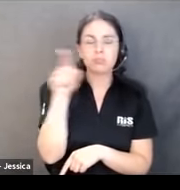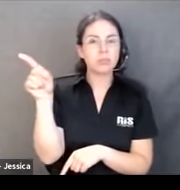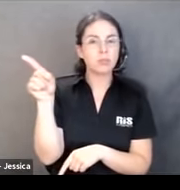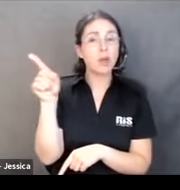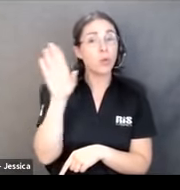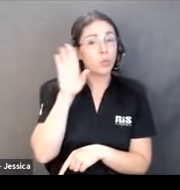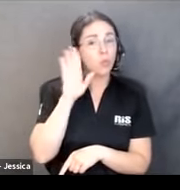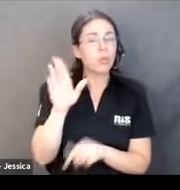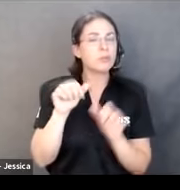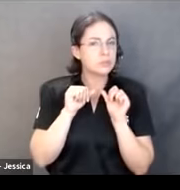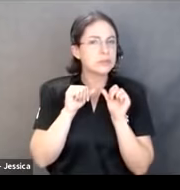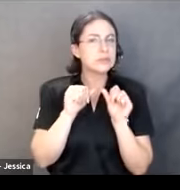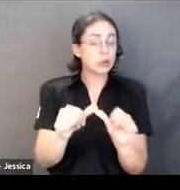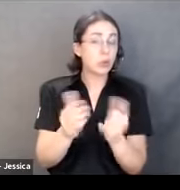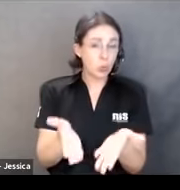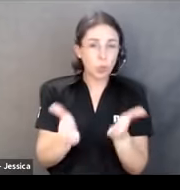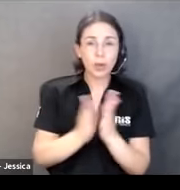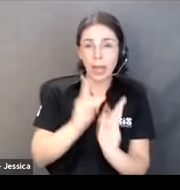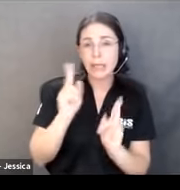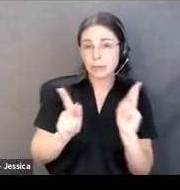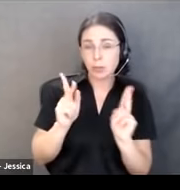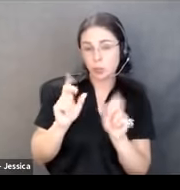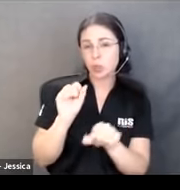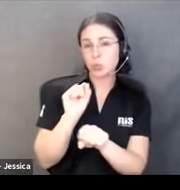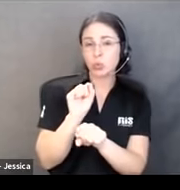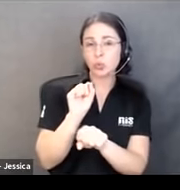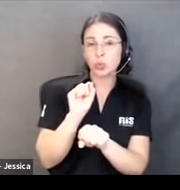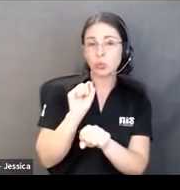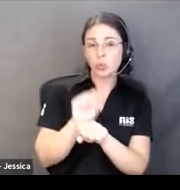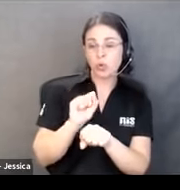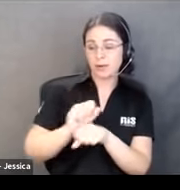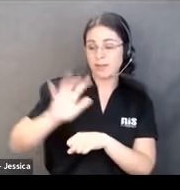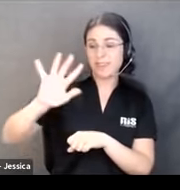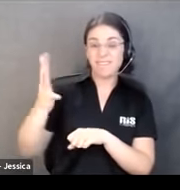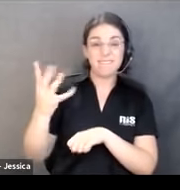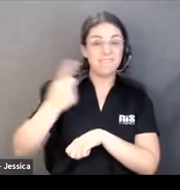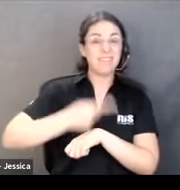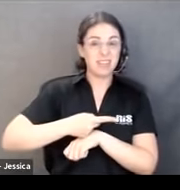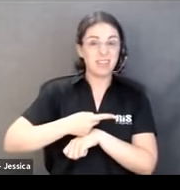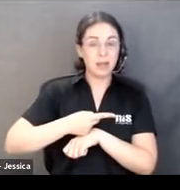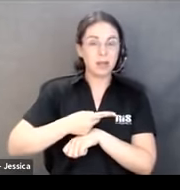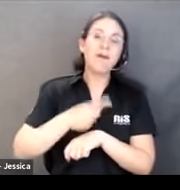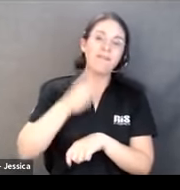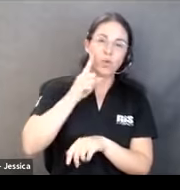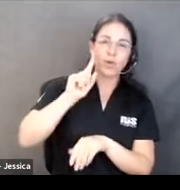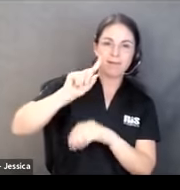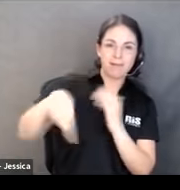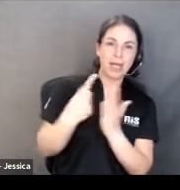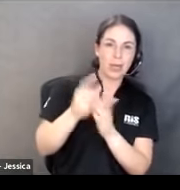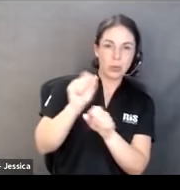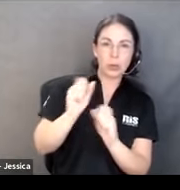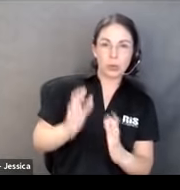would continue to ask people to work that fifth day at those hourly workers